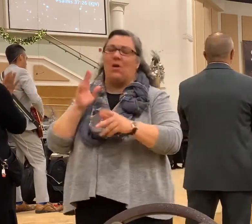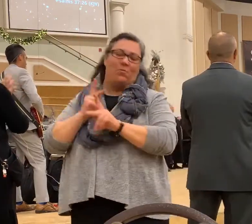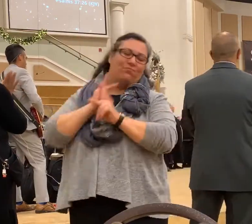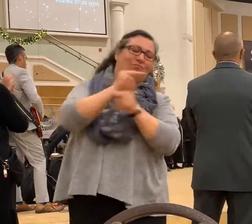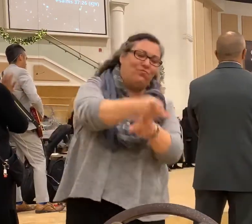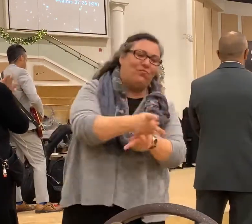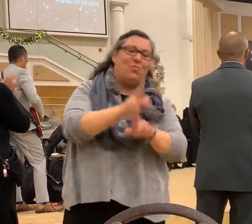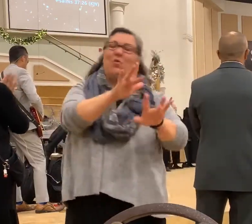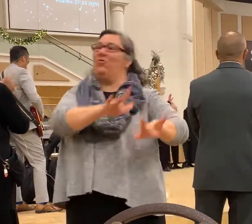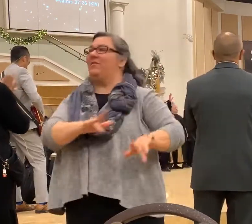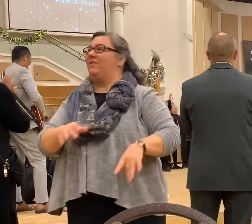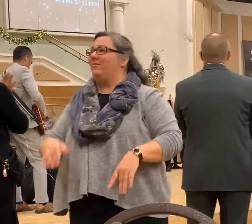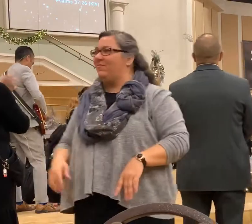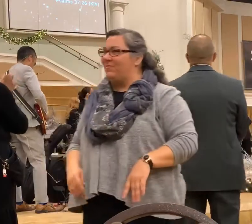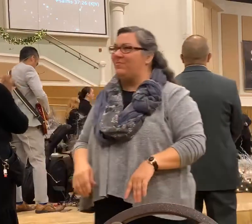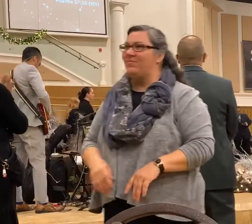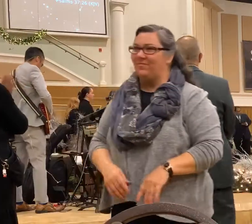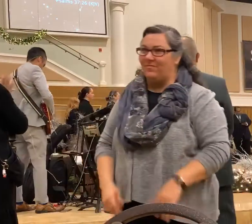need it the most.